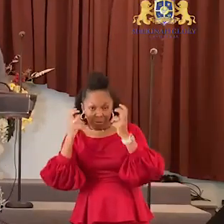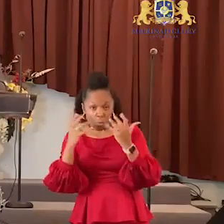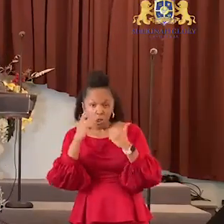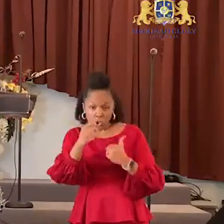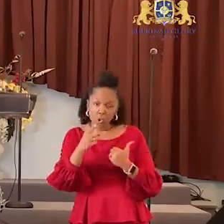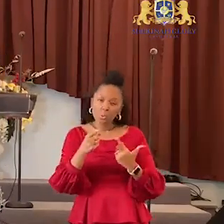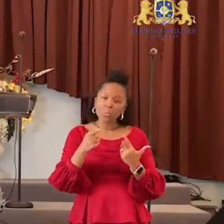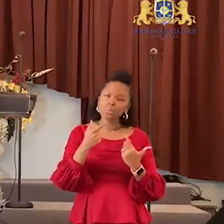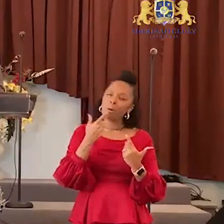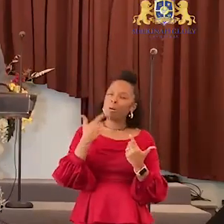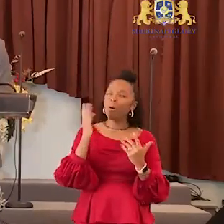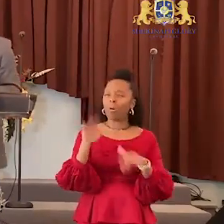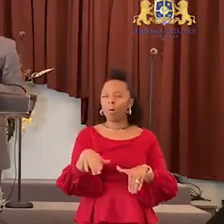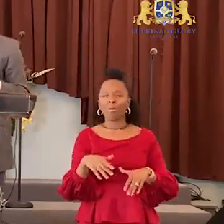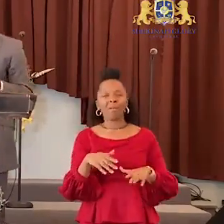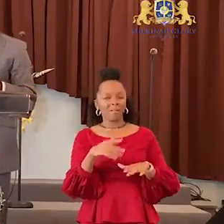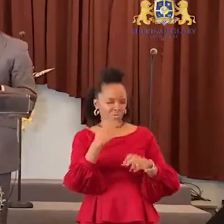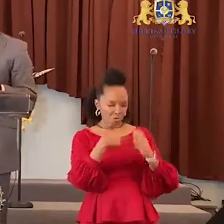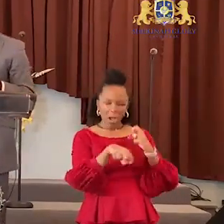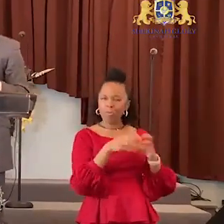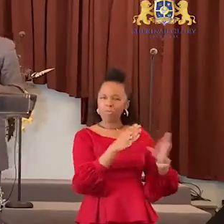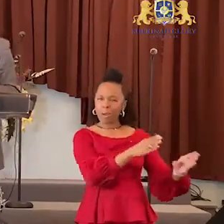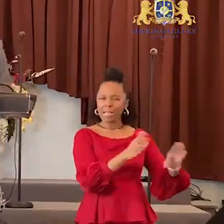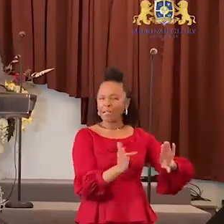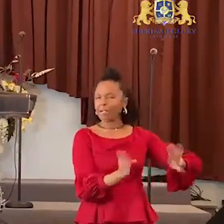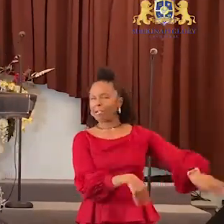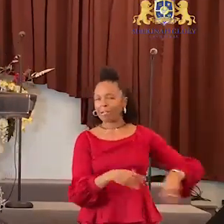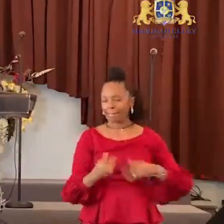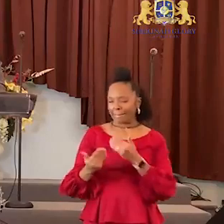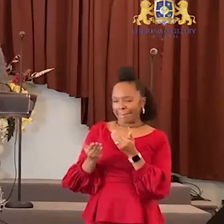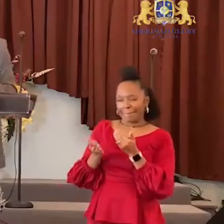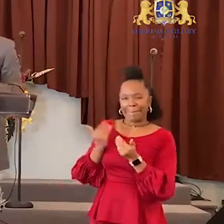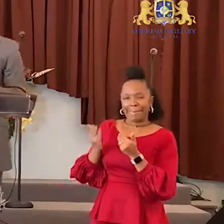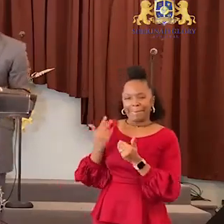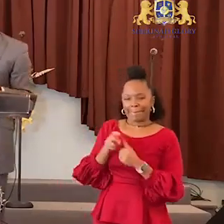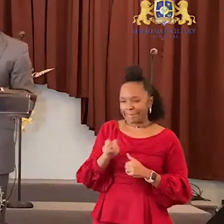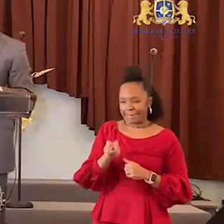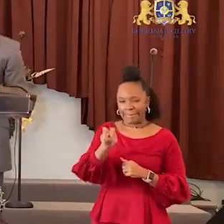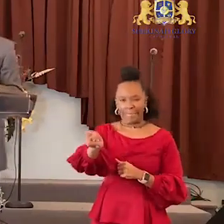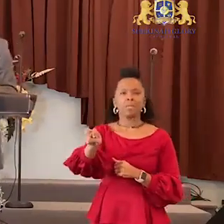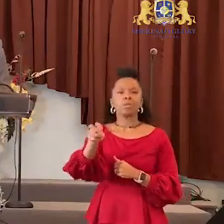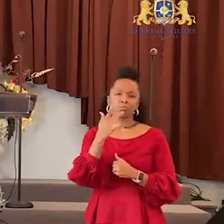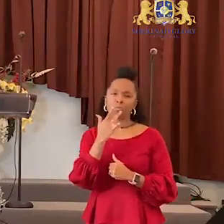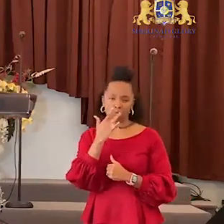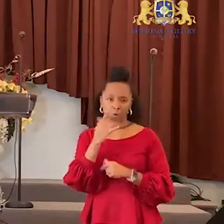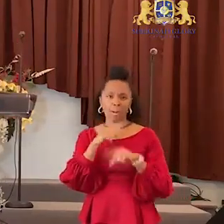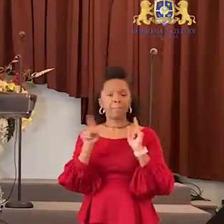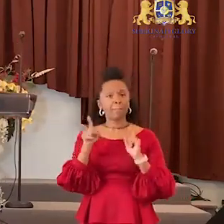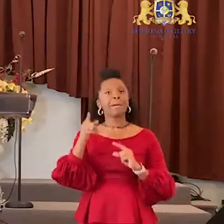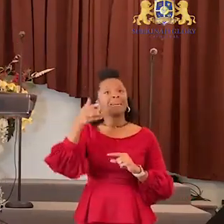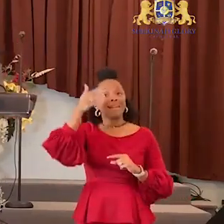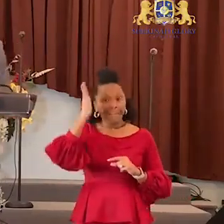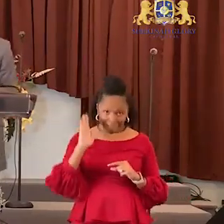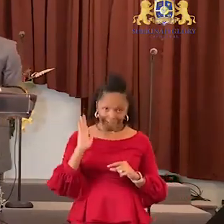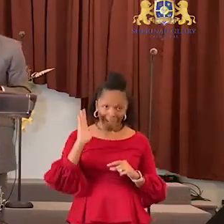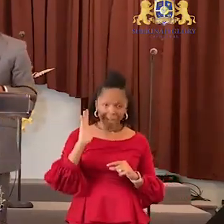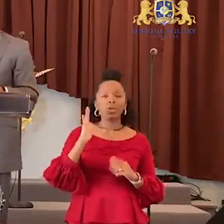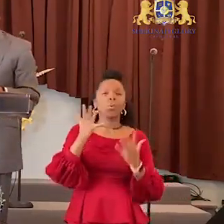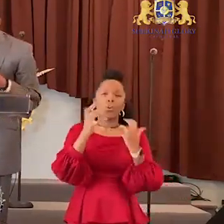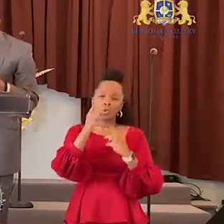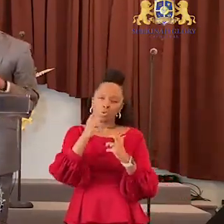that if you take God's way, it's the shortest and the quickest. There will be enemies lurking, haters and